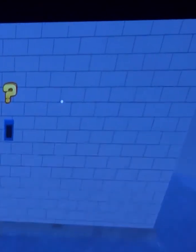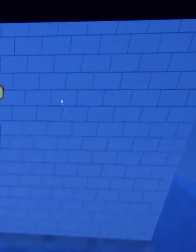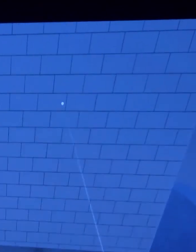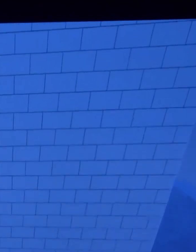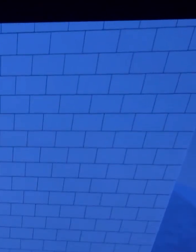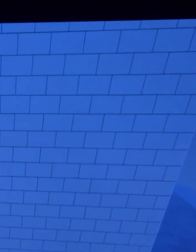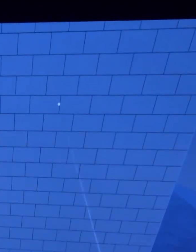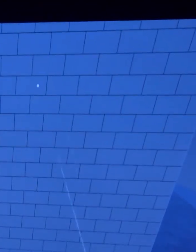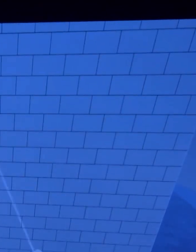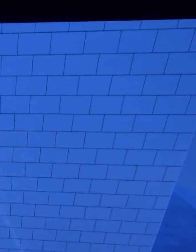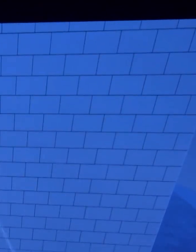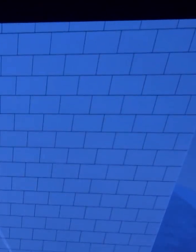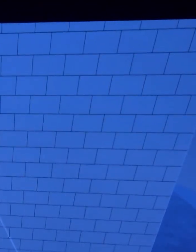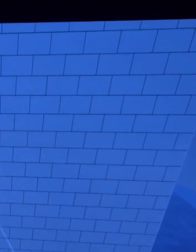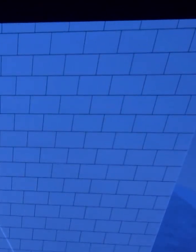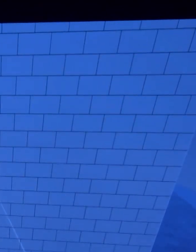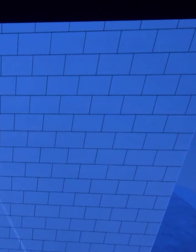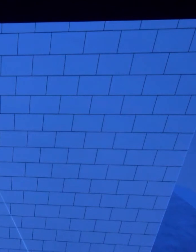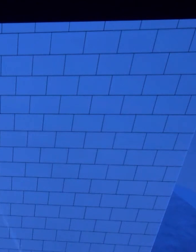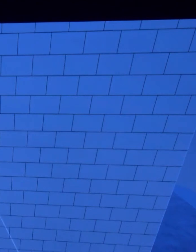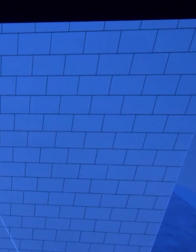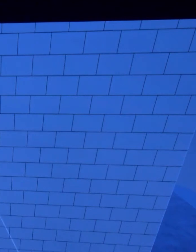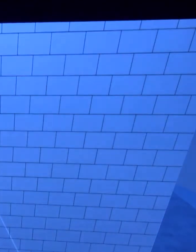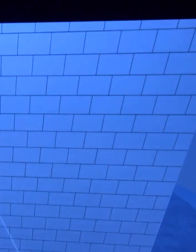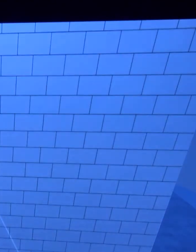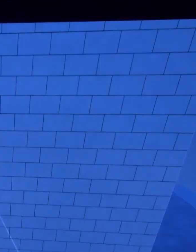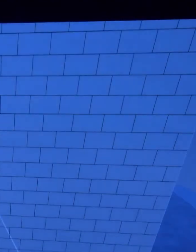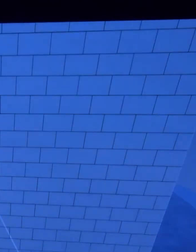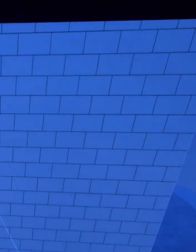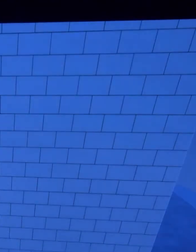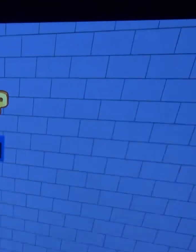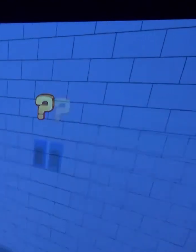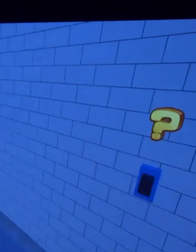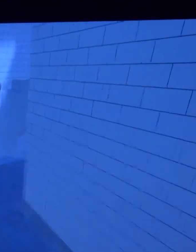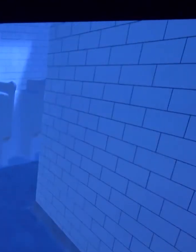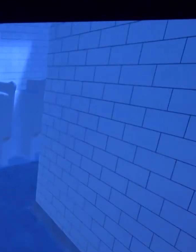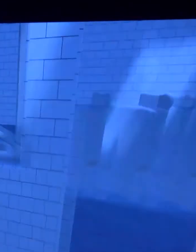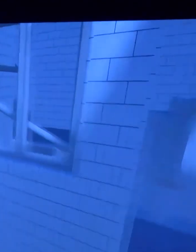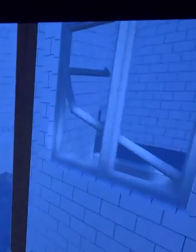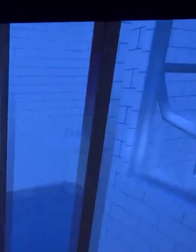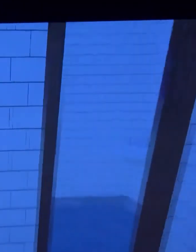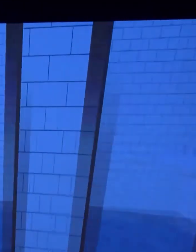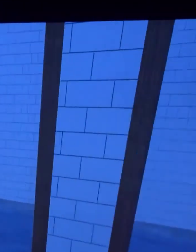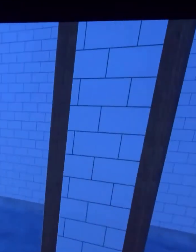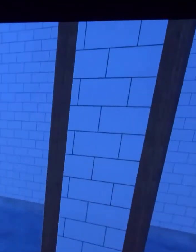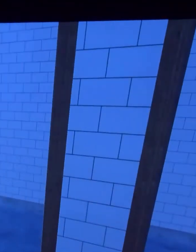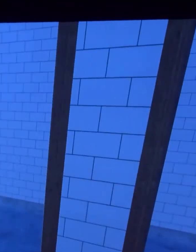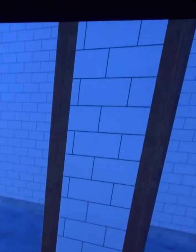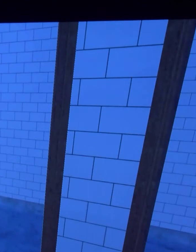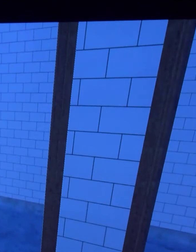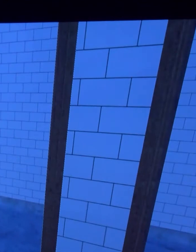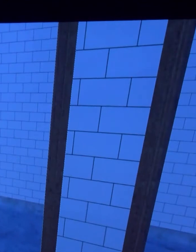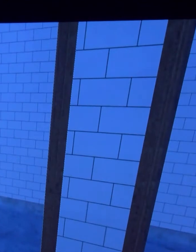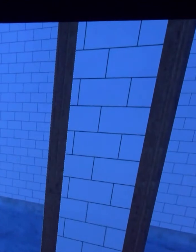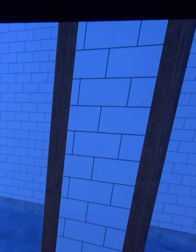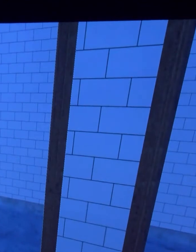And again, there's one of those questions where we could hover over that and then have a person talking or something to that effect.